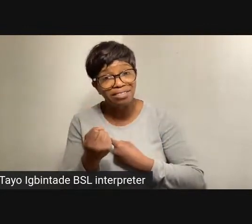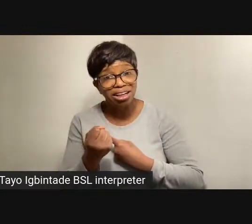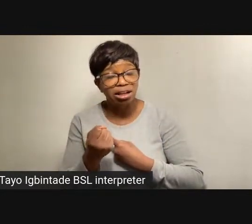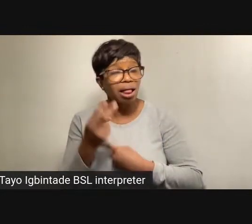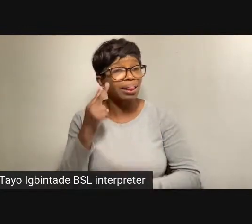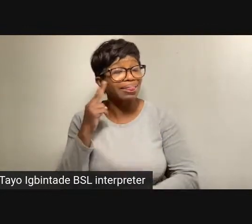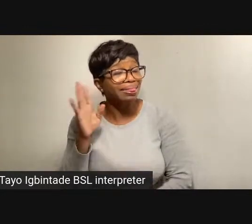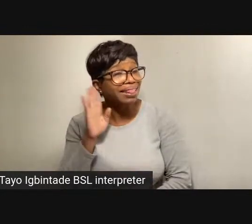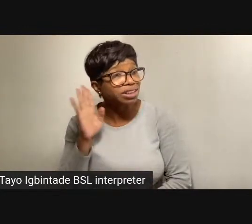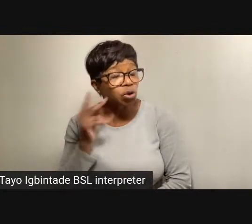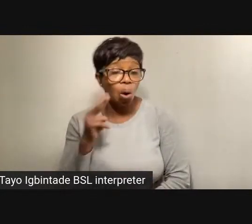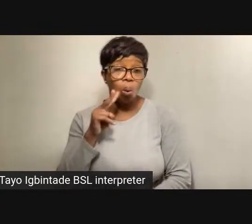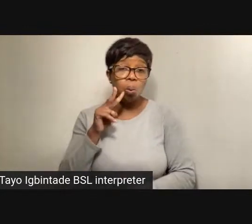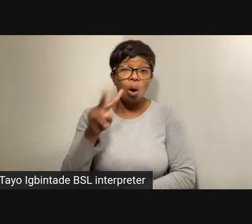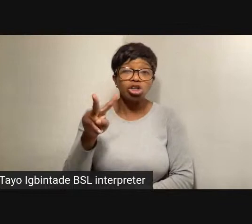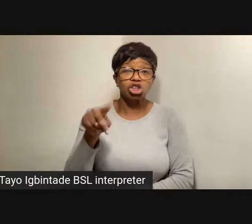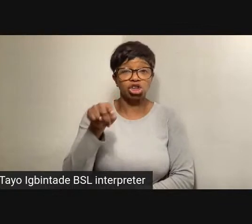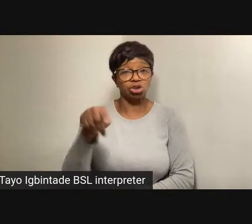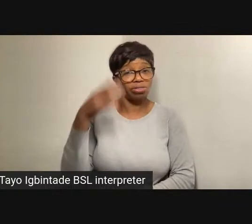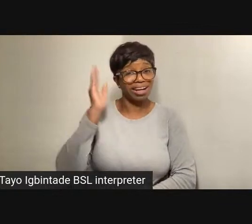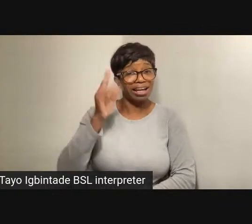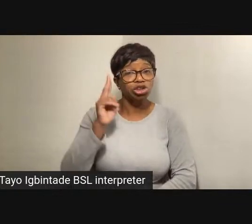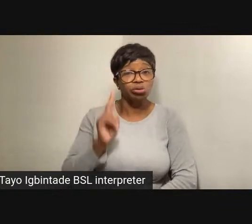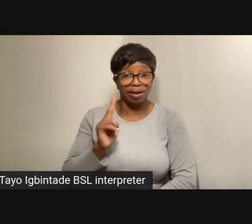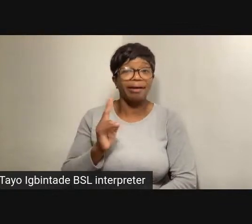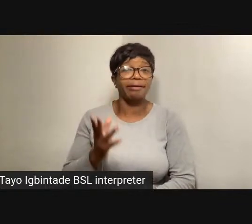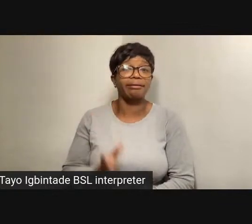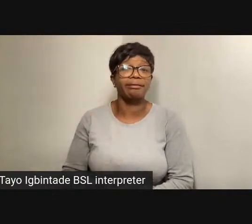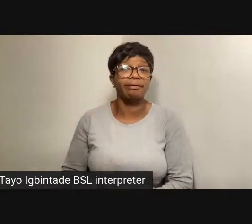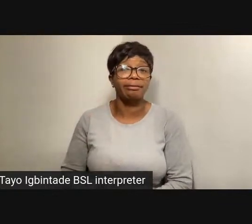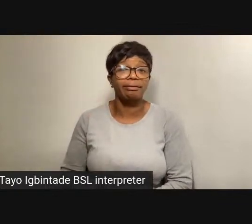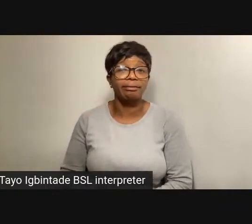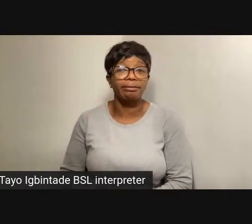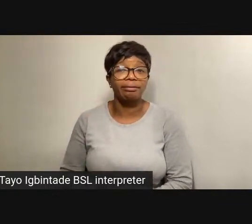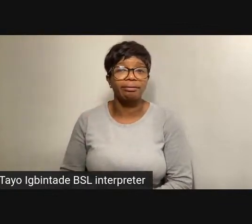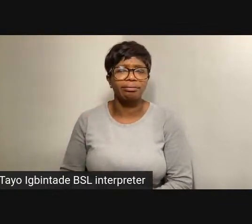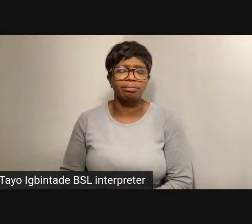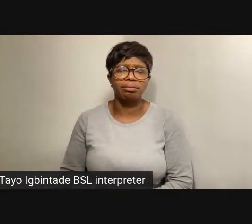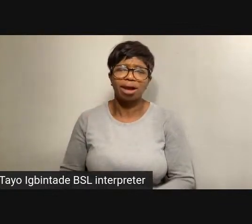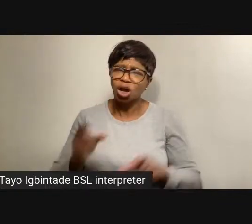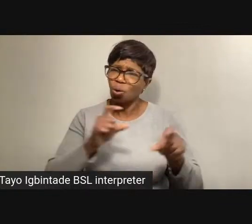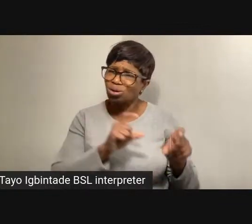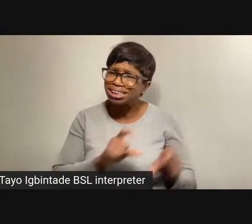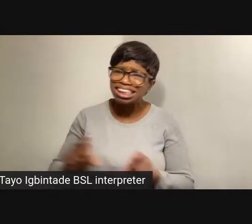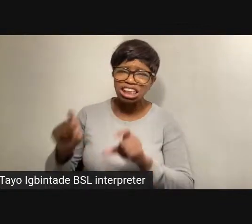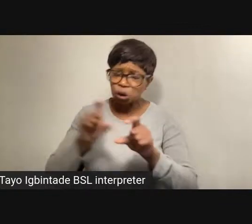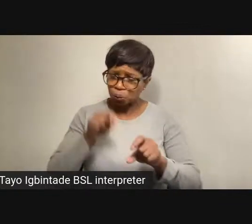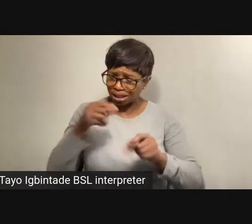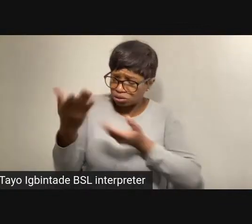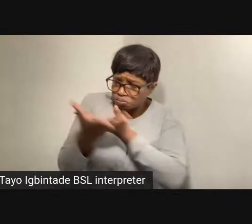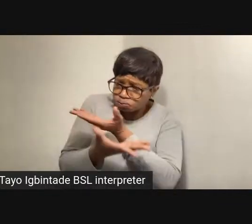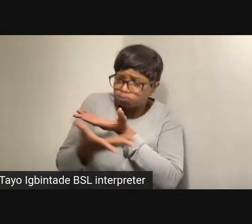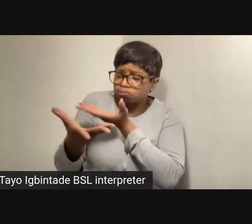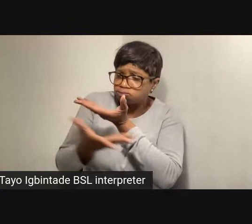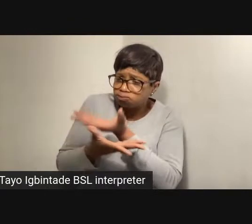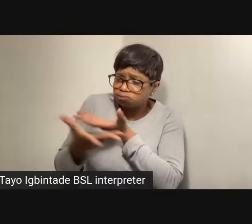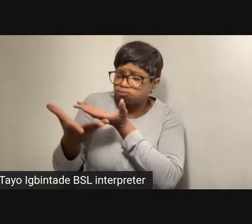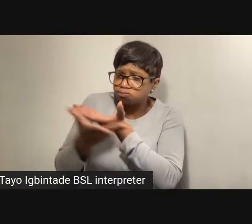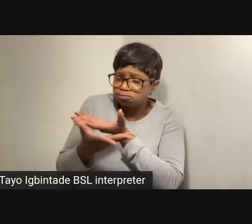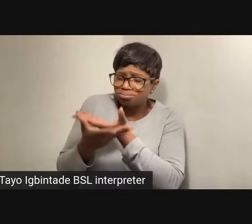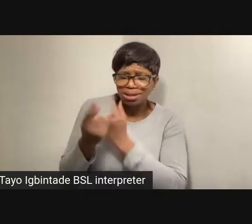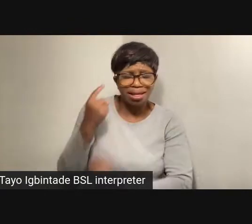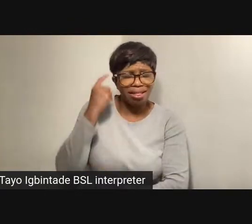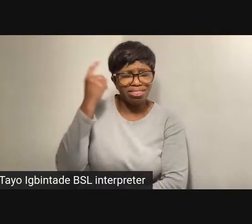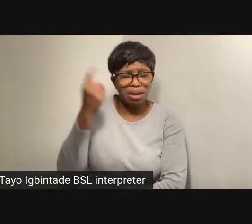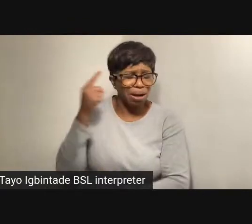watch the lecture again and continue this conversation, and can think about